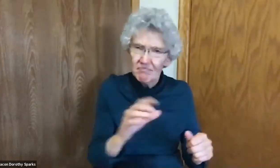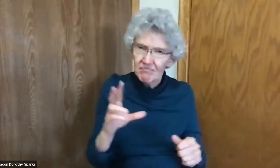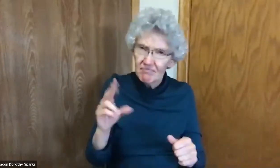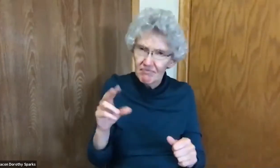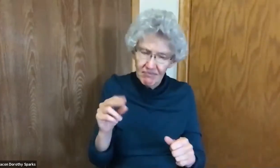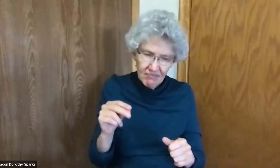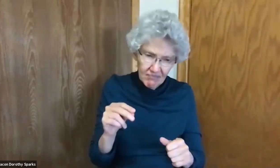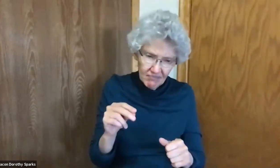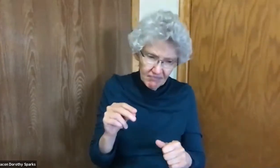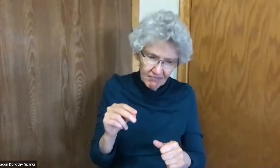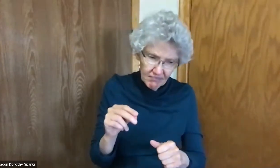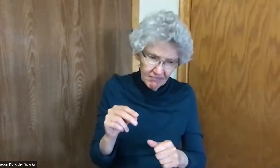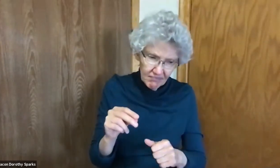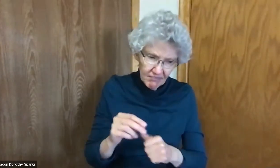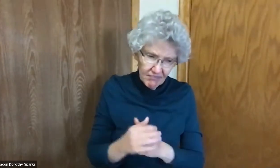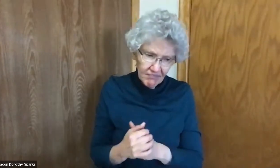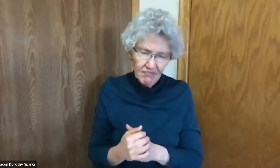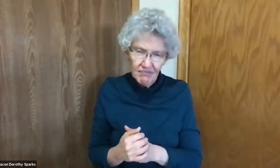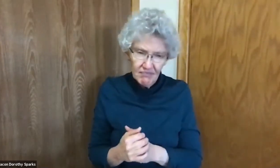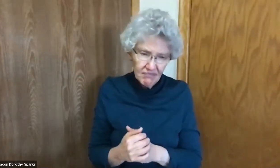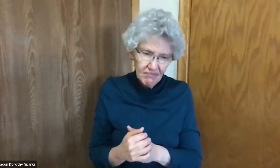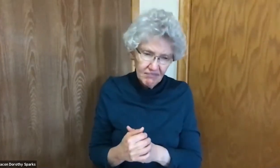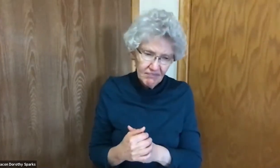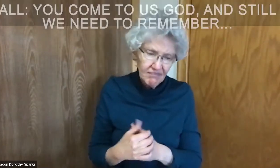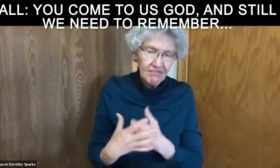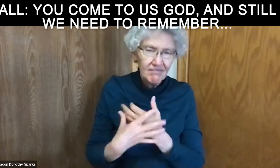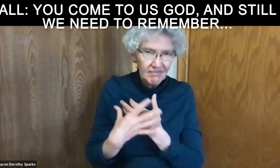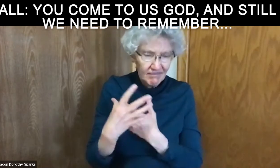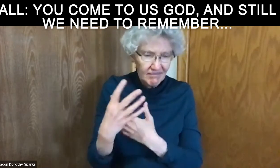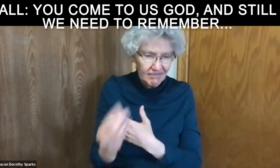And this is not how it will always be.